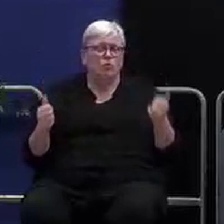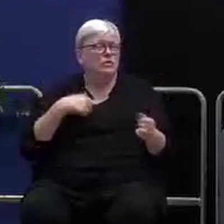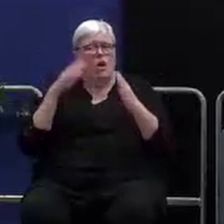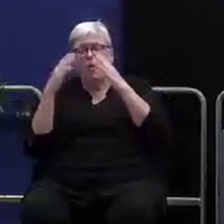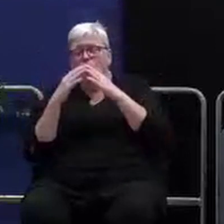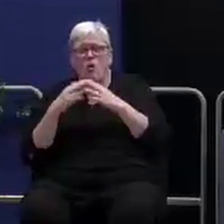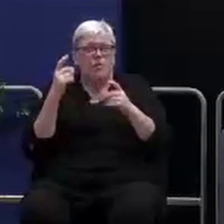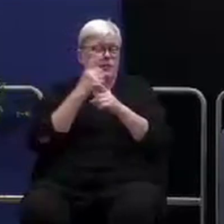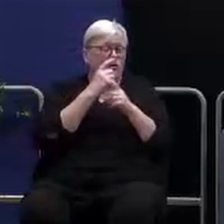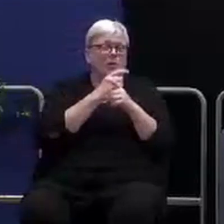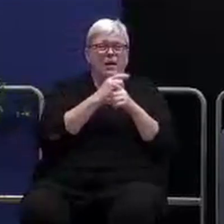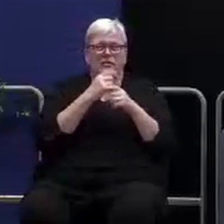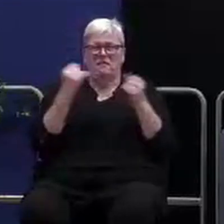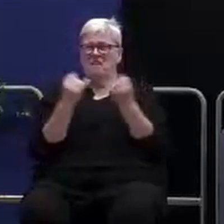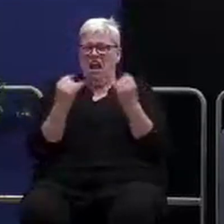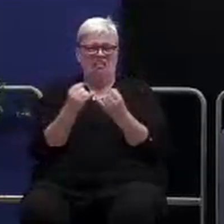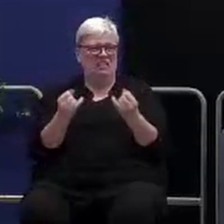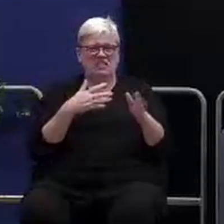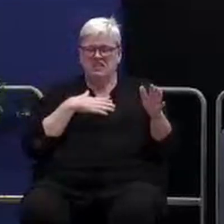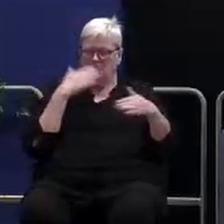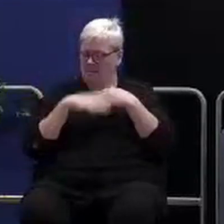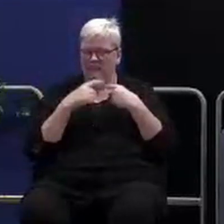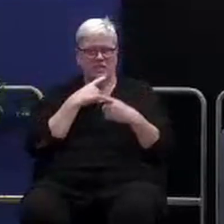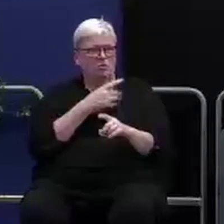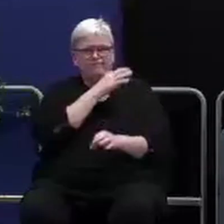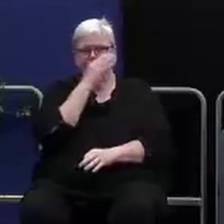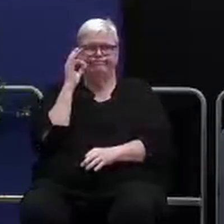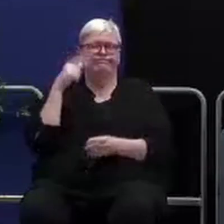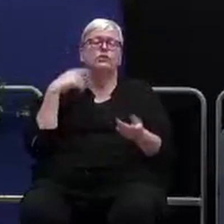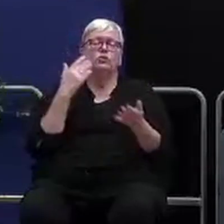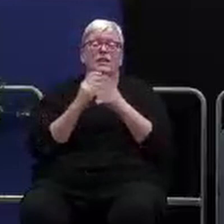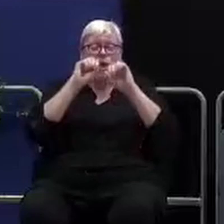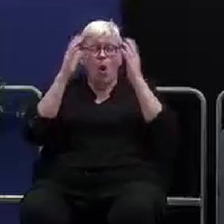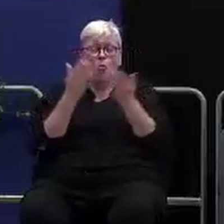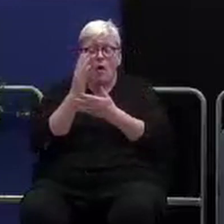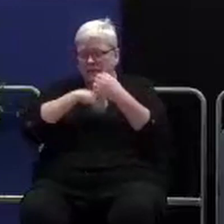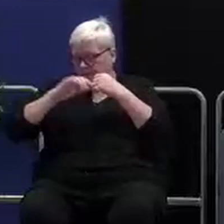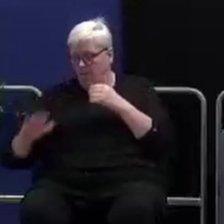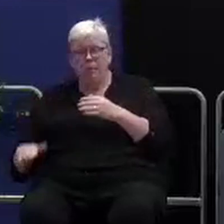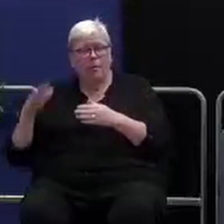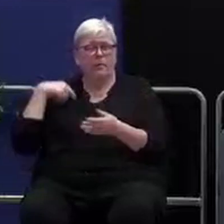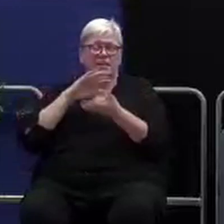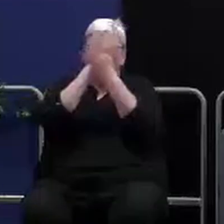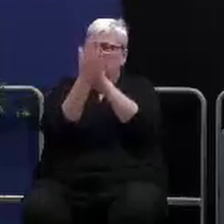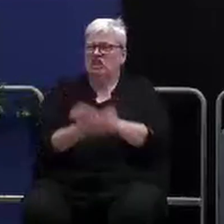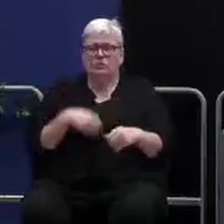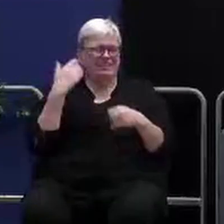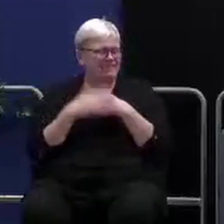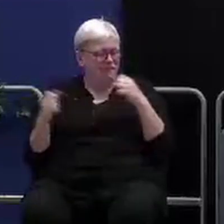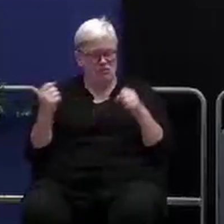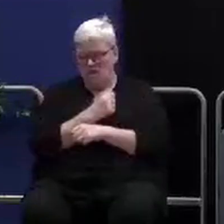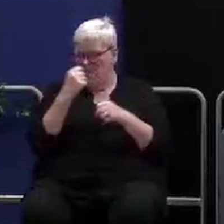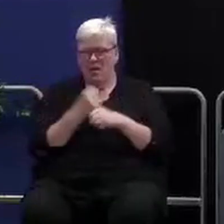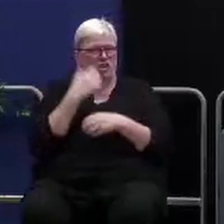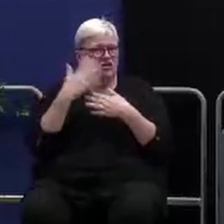spoke about a legacy of violence and didn't speak of it. Her world from childhood was already asunder, never to be repaired, never